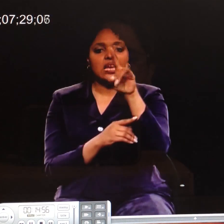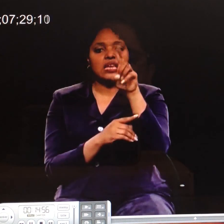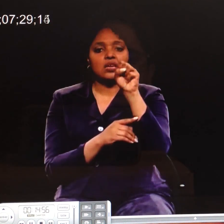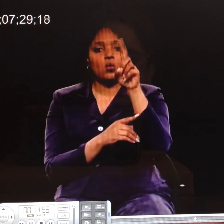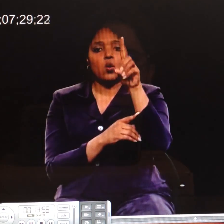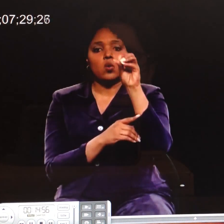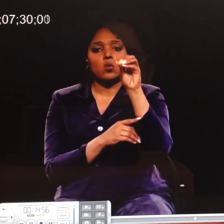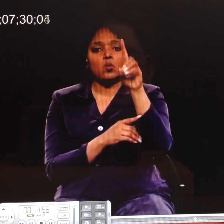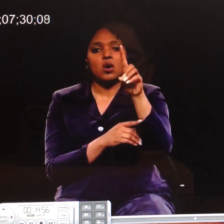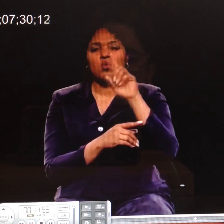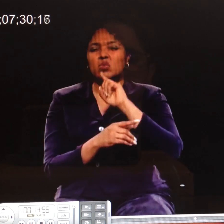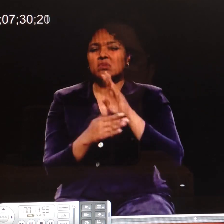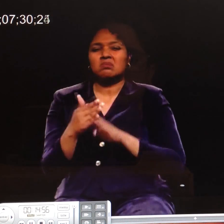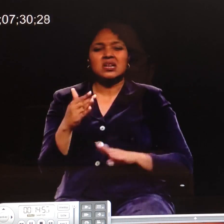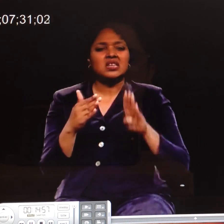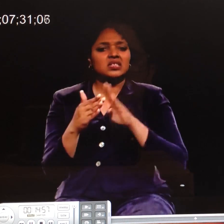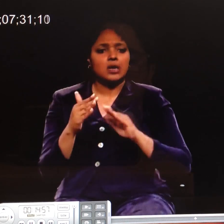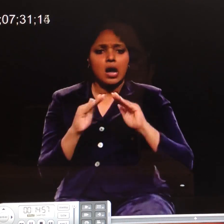teacher